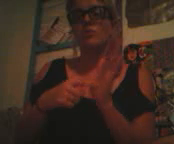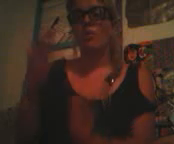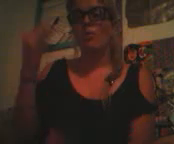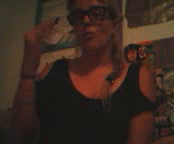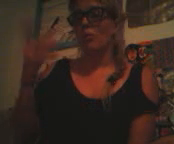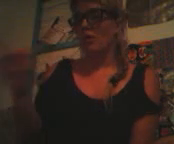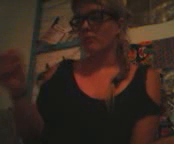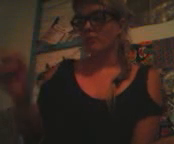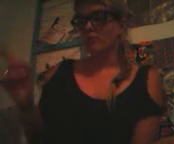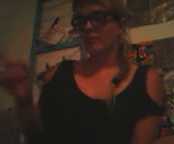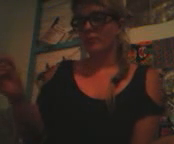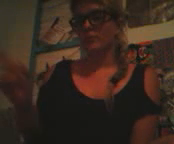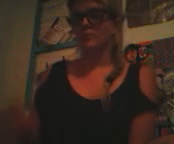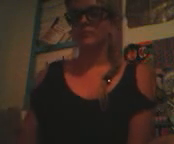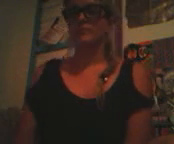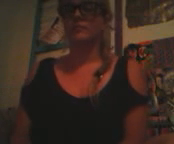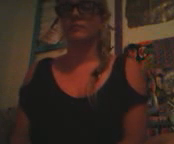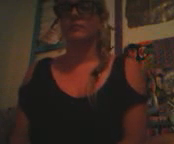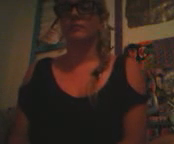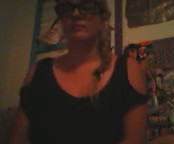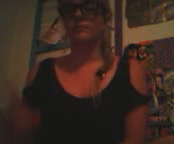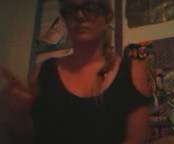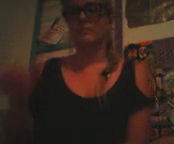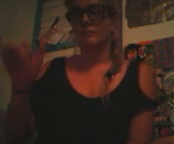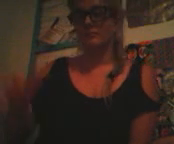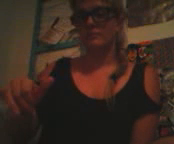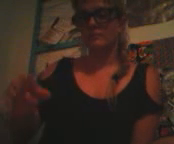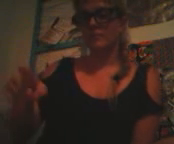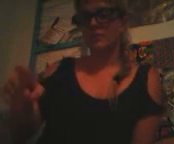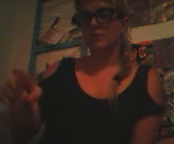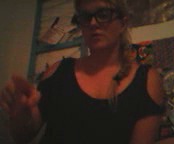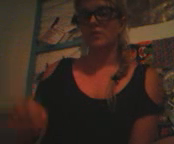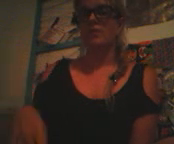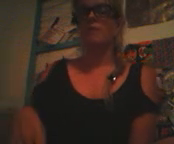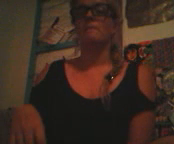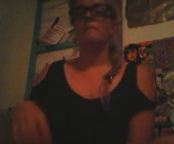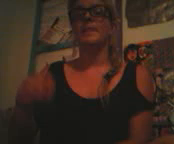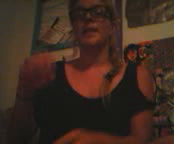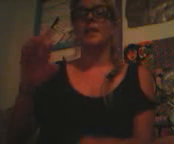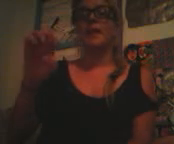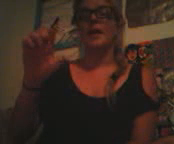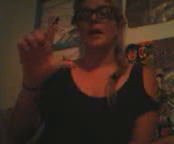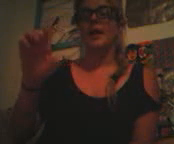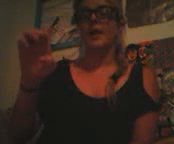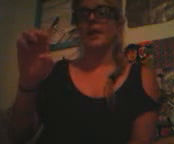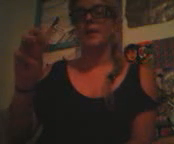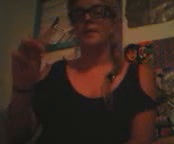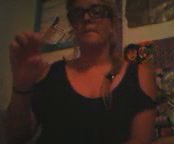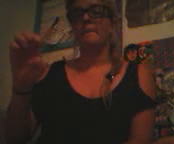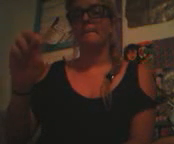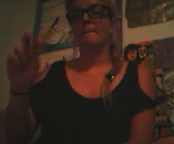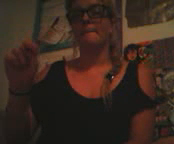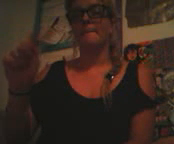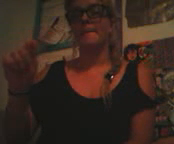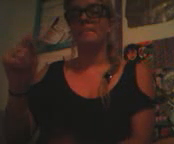here it is, element plus a compound will yield an element an element over here in a compound. That's a single replacement